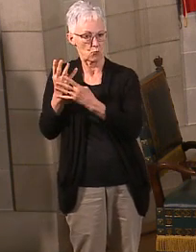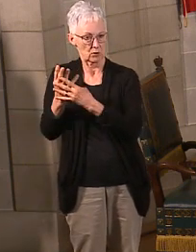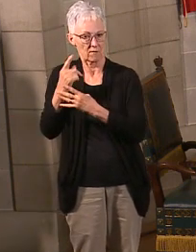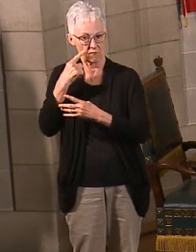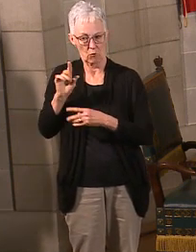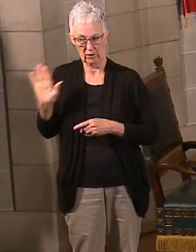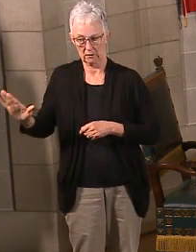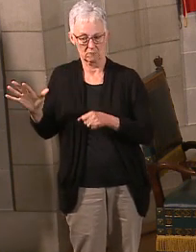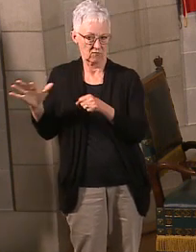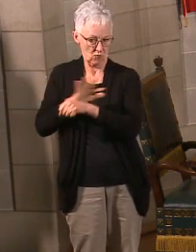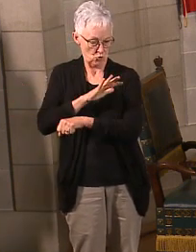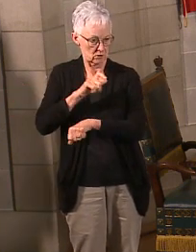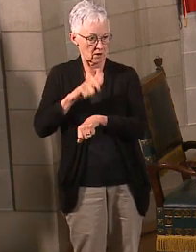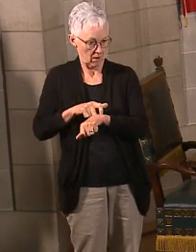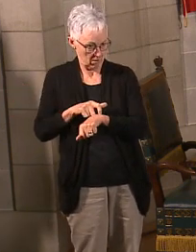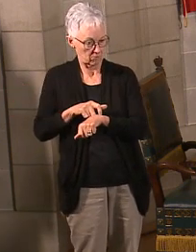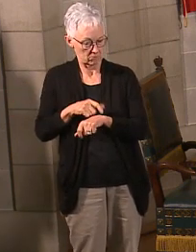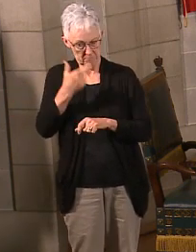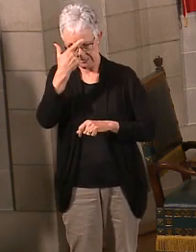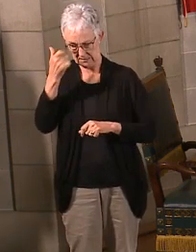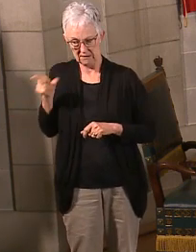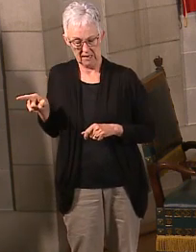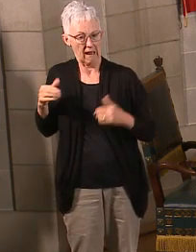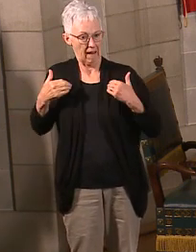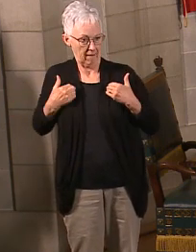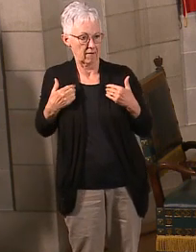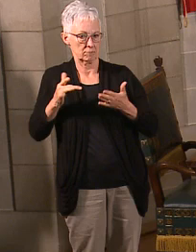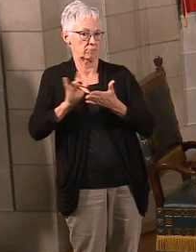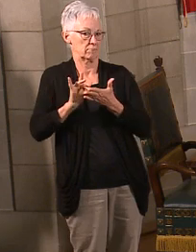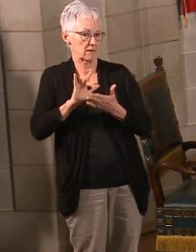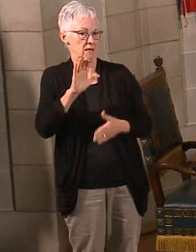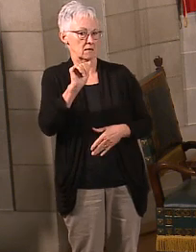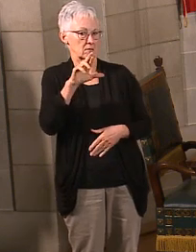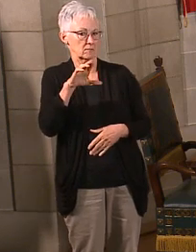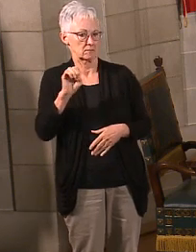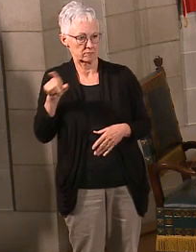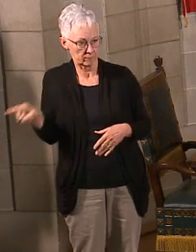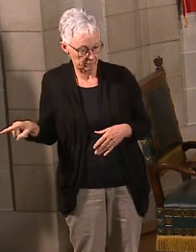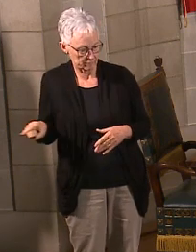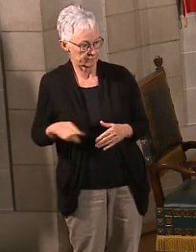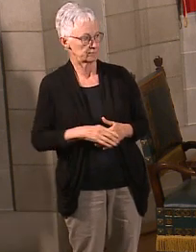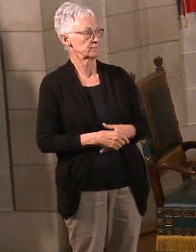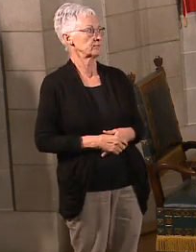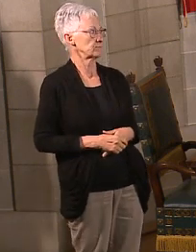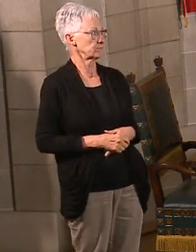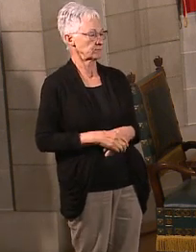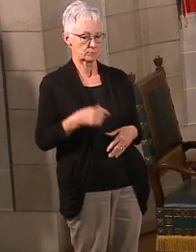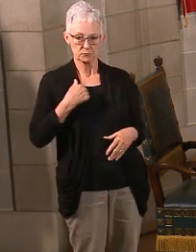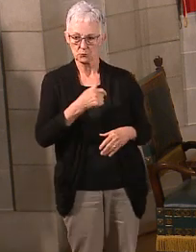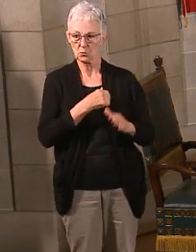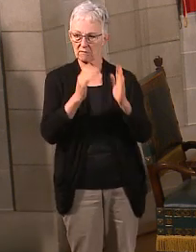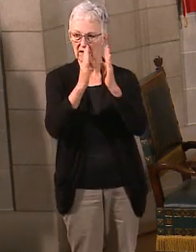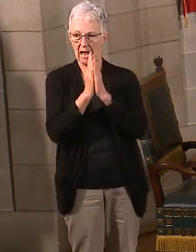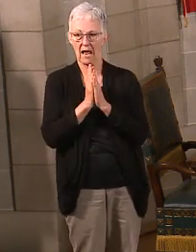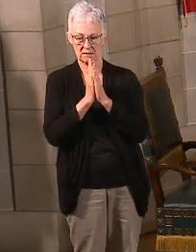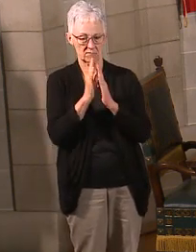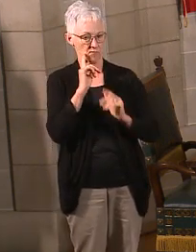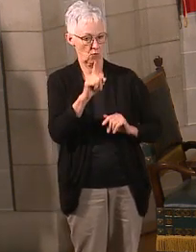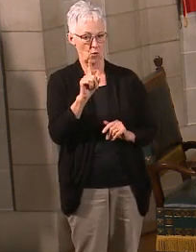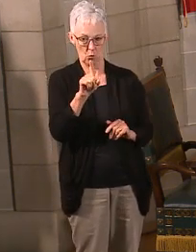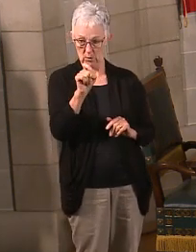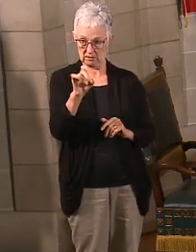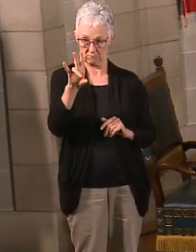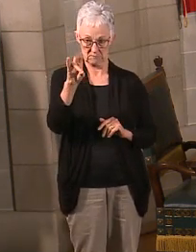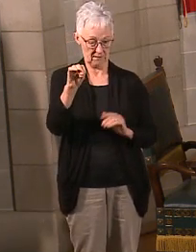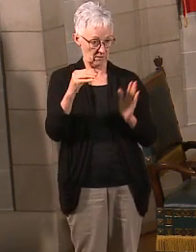correction system, we have continued to ask for money from the legislature to expand our capacity. In fact, we've asked for $170 million the legislature has given